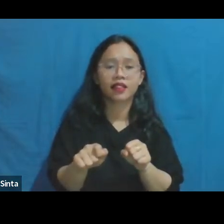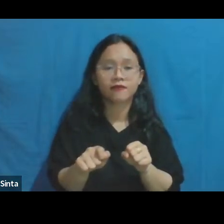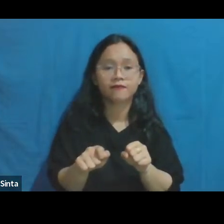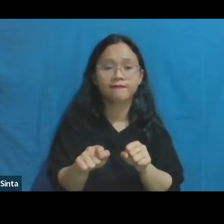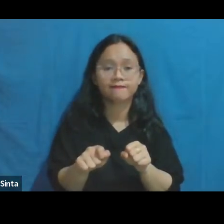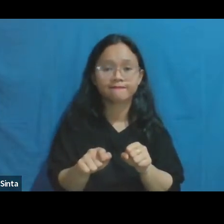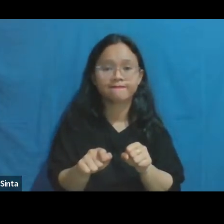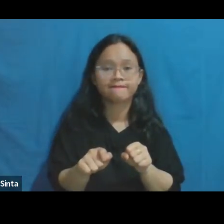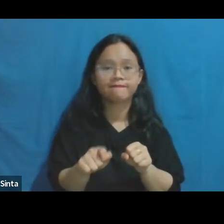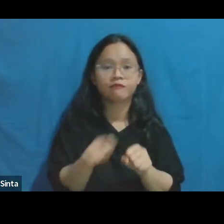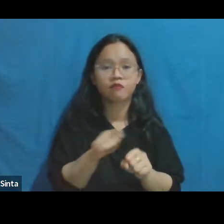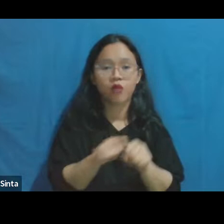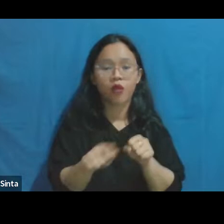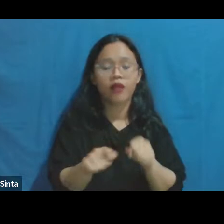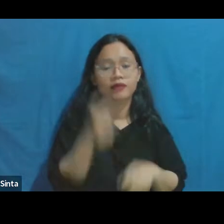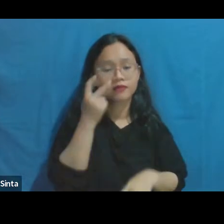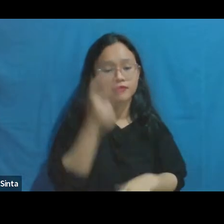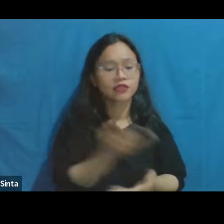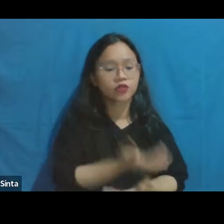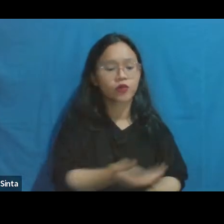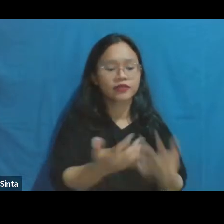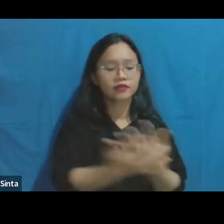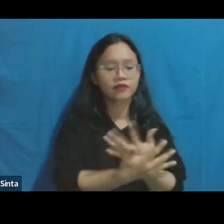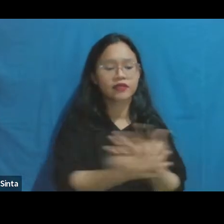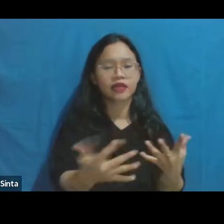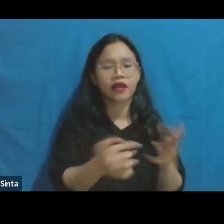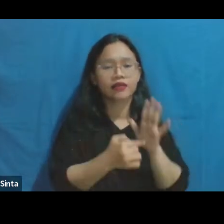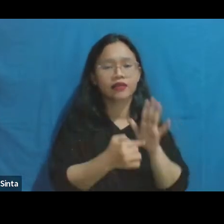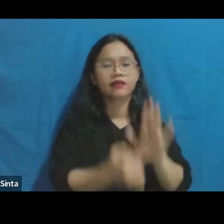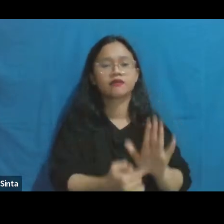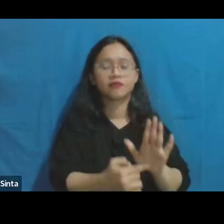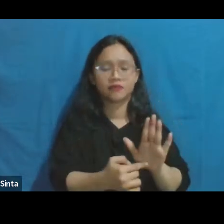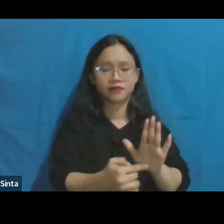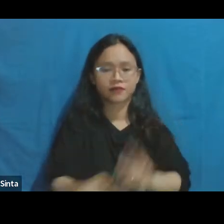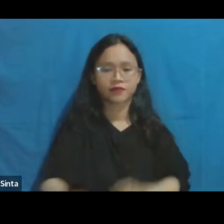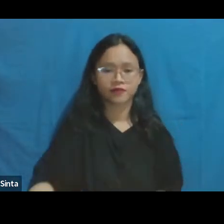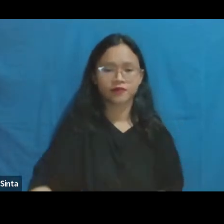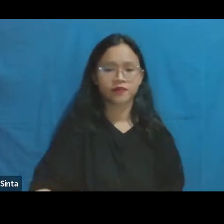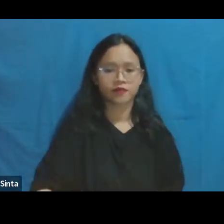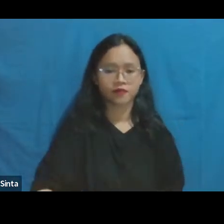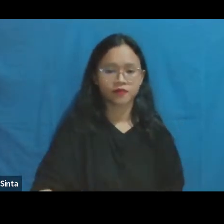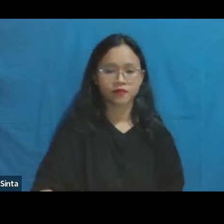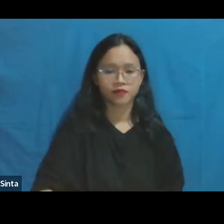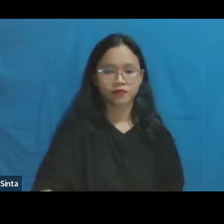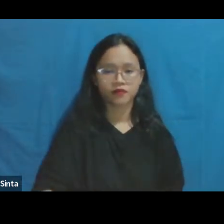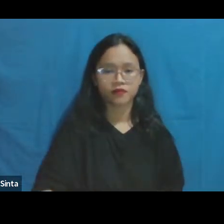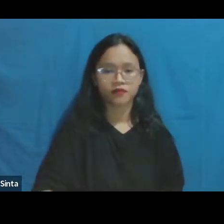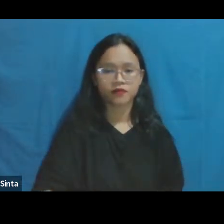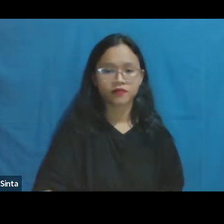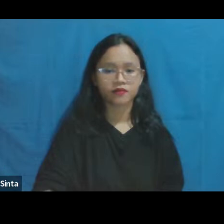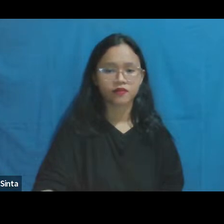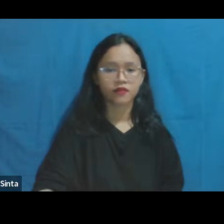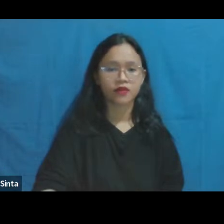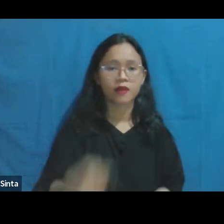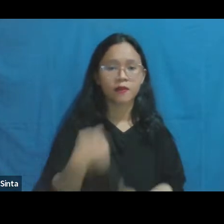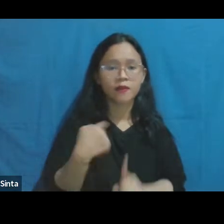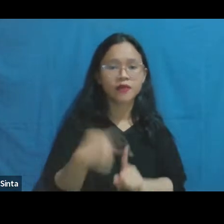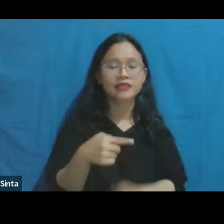in the front of the locals, in the eyes of the locals. And Papua is